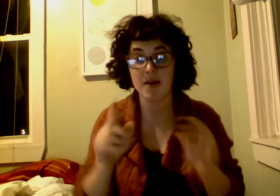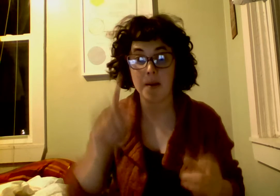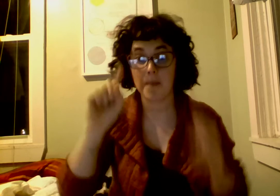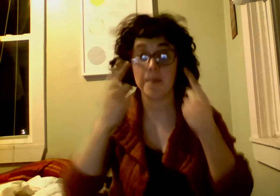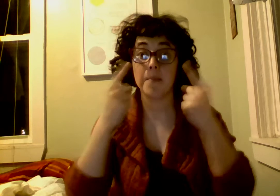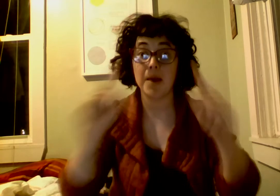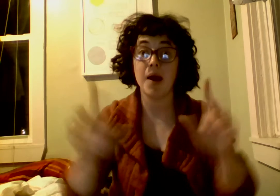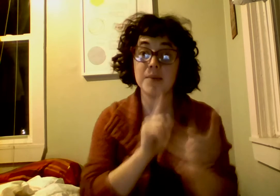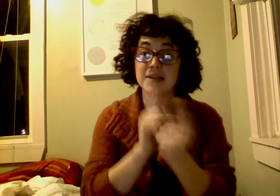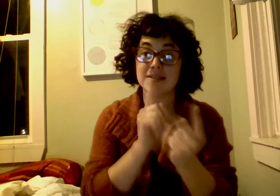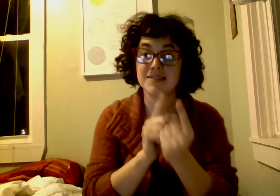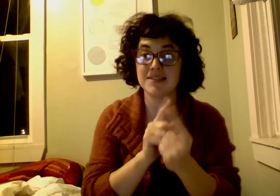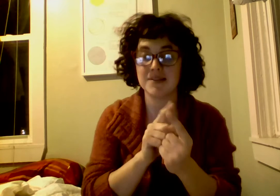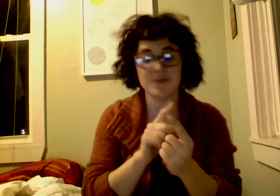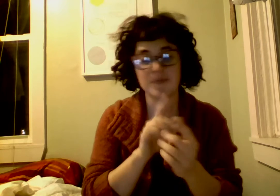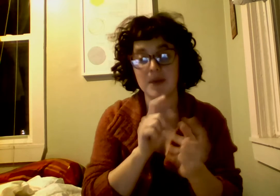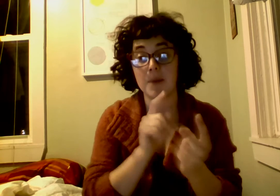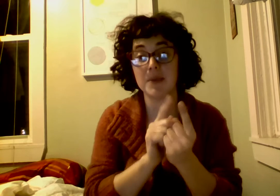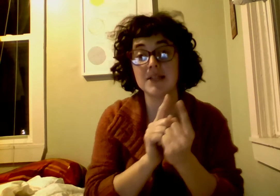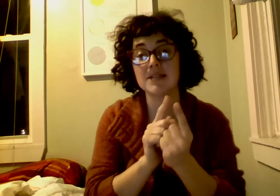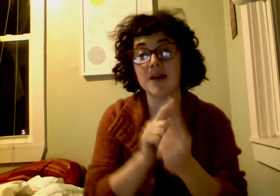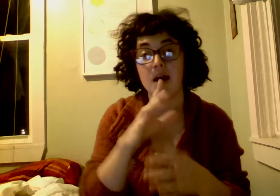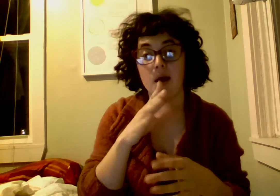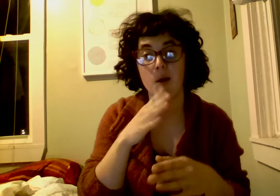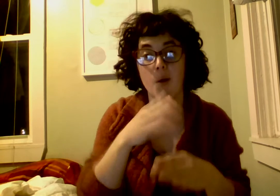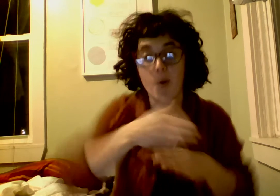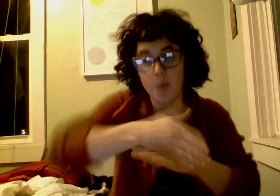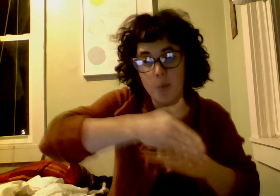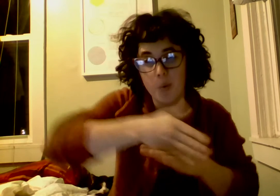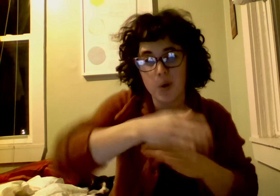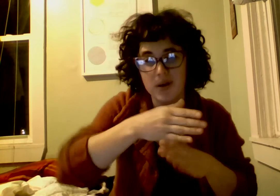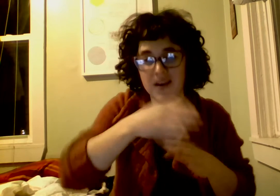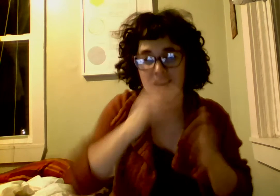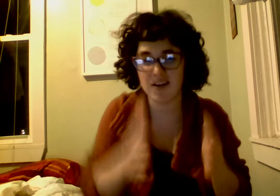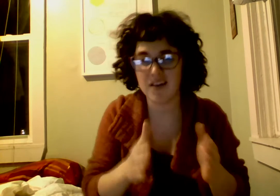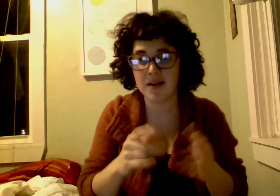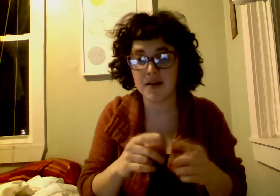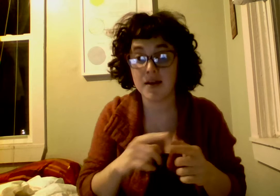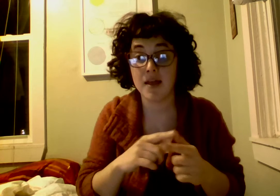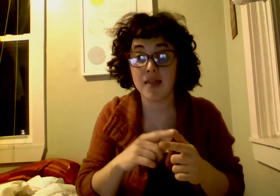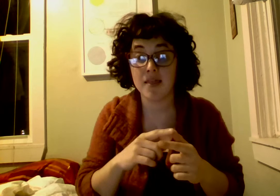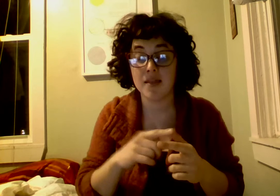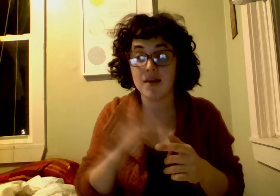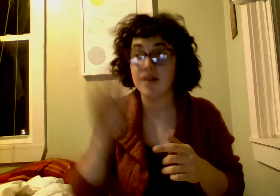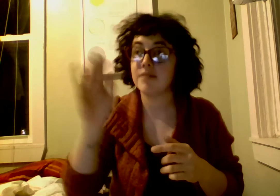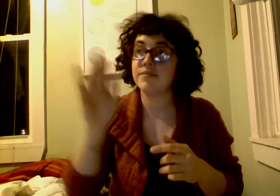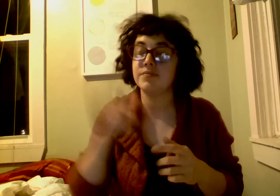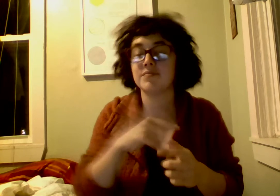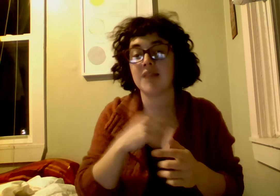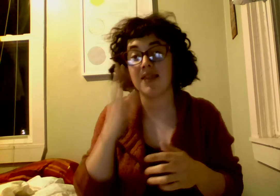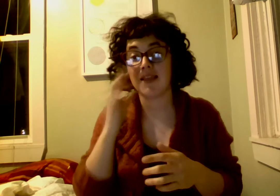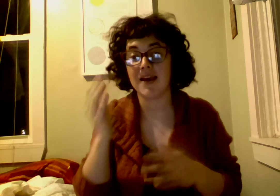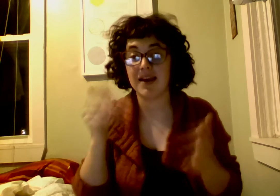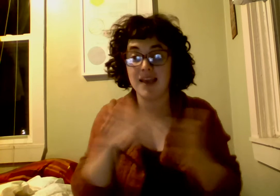cat, you are so fat, what have you been eating? And the cat said, I ate the gruel and the pot and the old woman